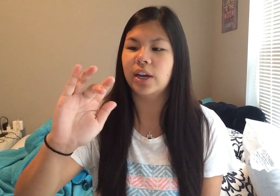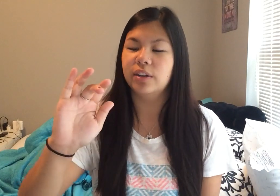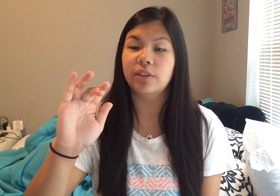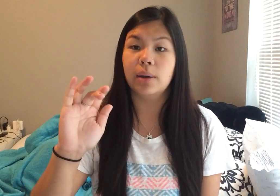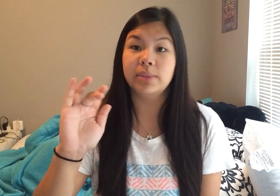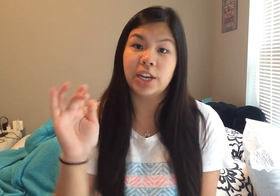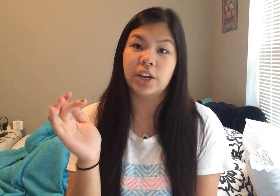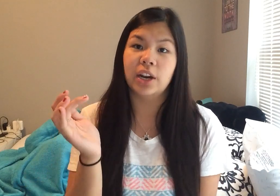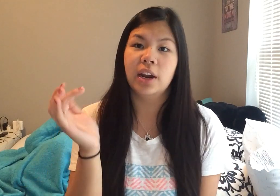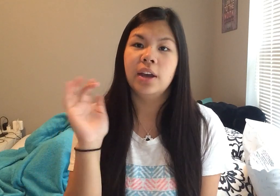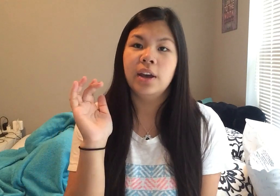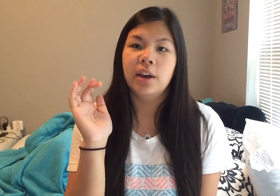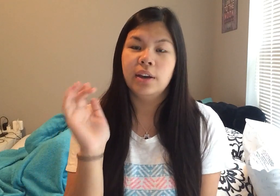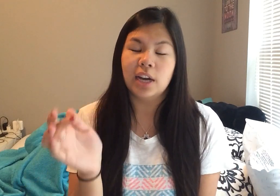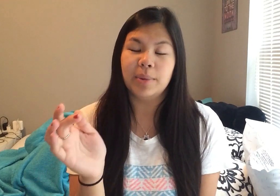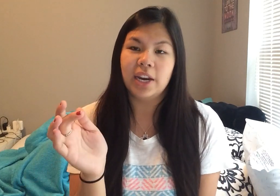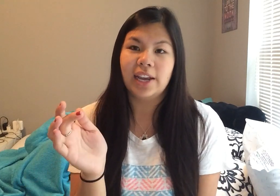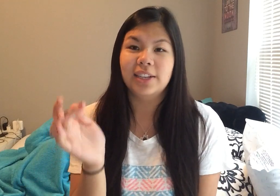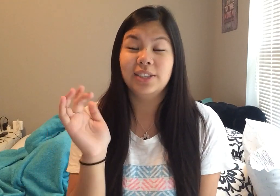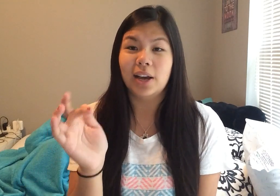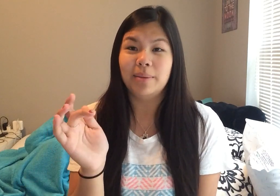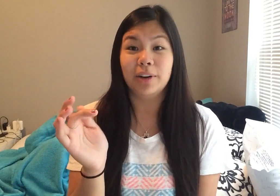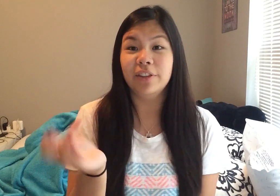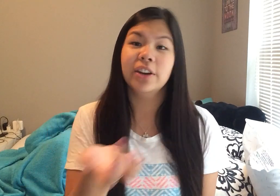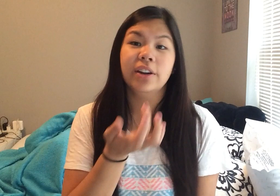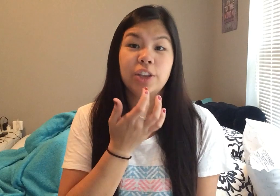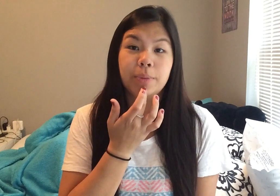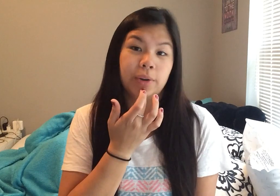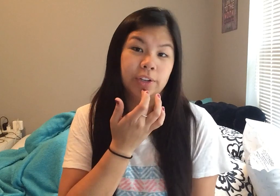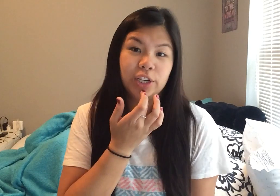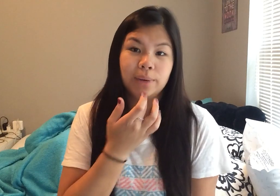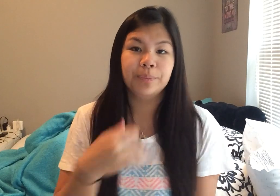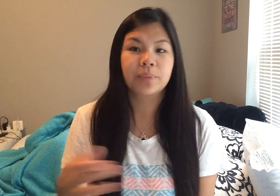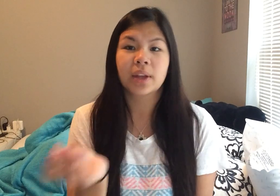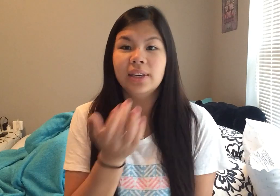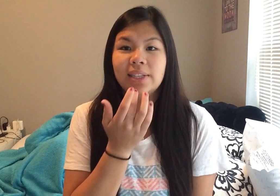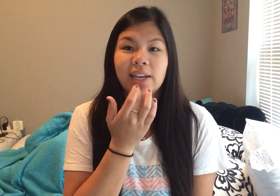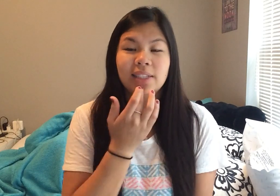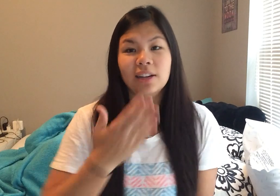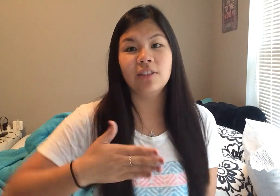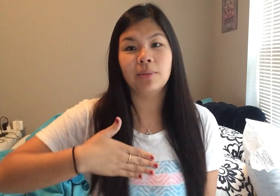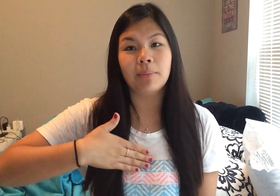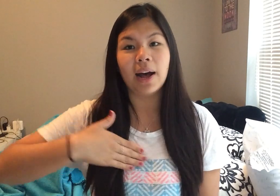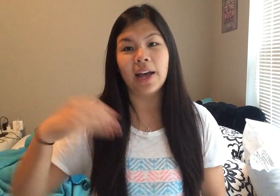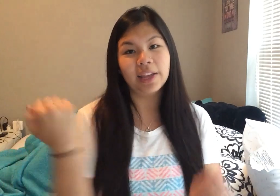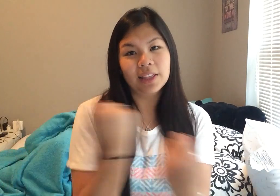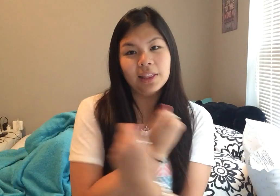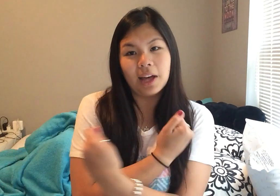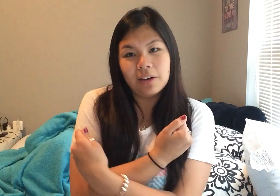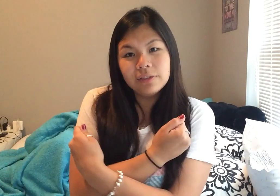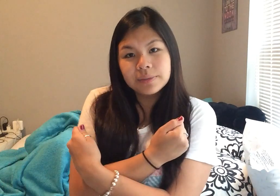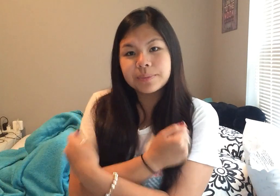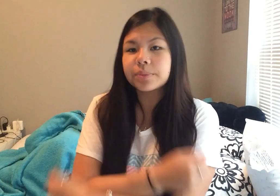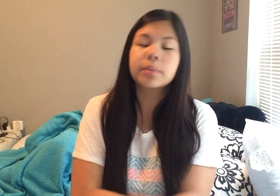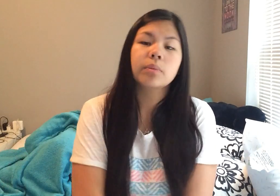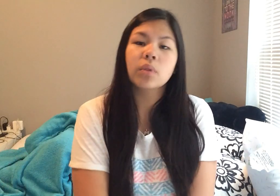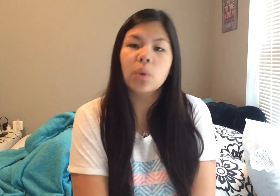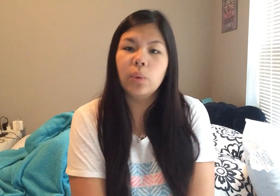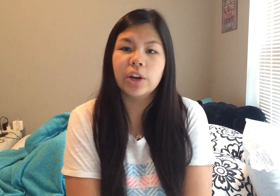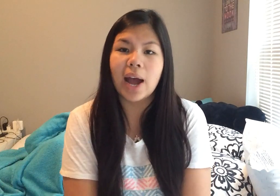of take your dominant hand middle finger and you poke your chin. Taste of my love. Will your eyes